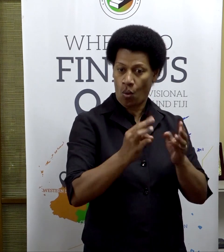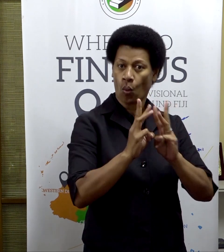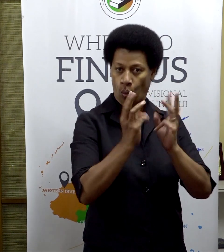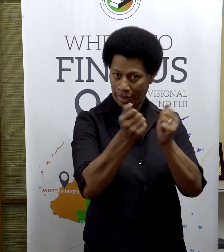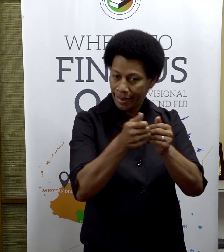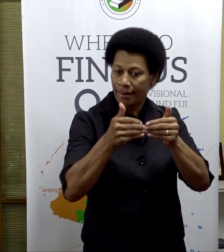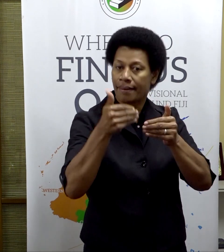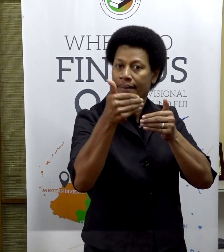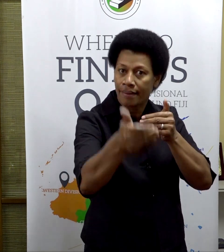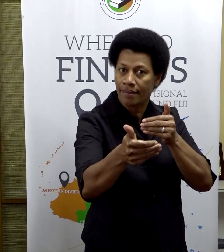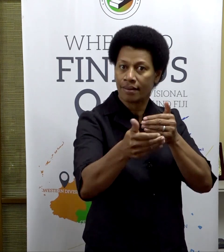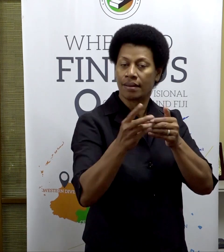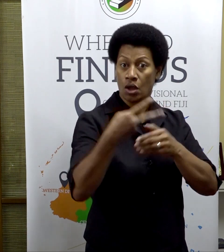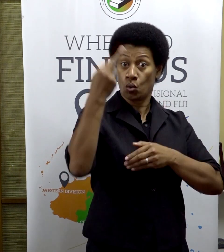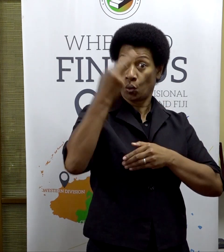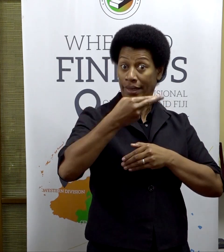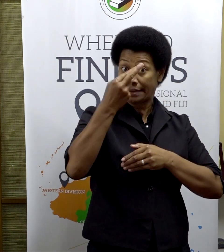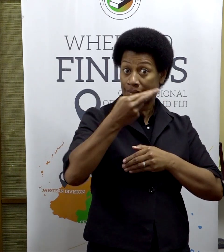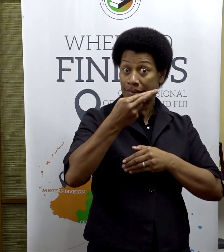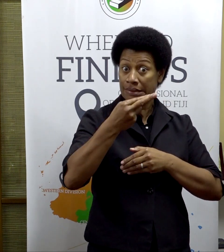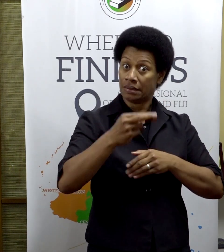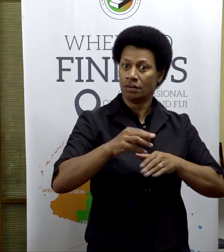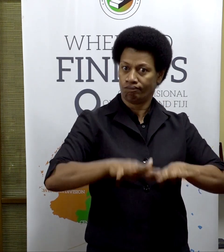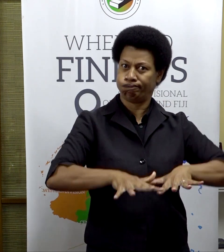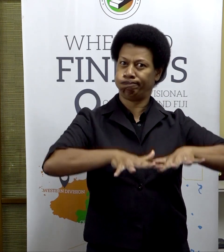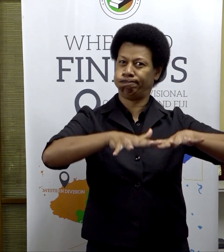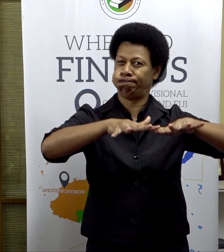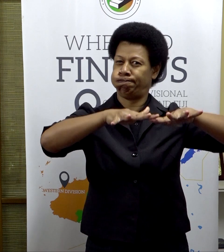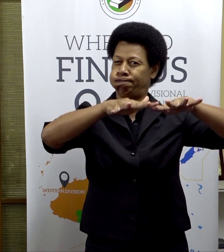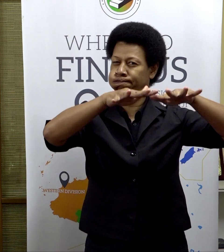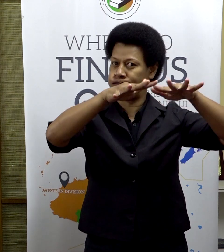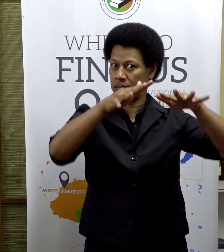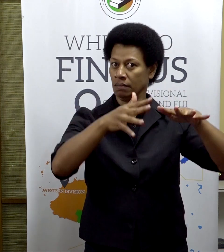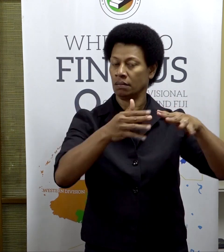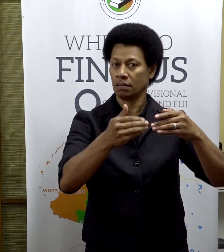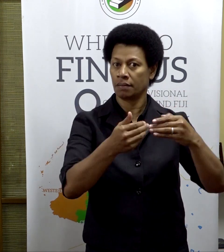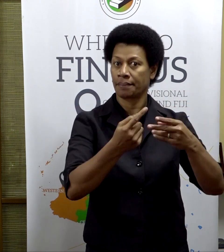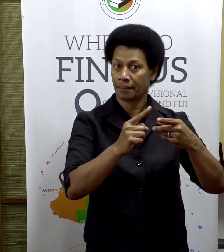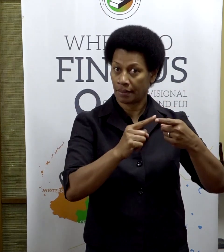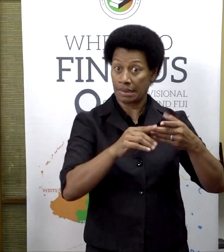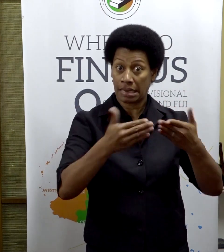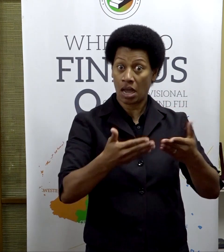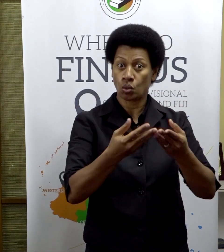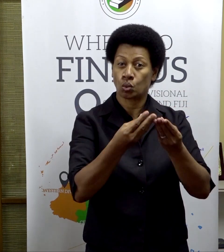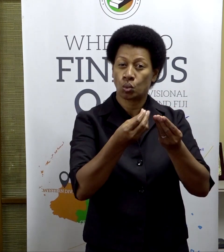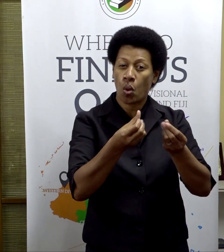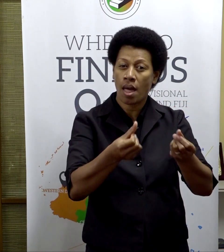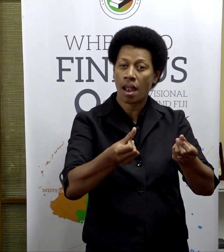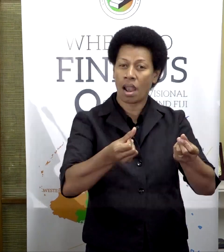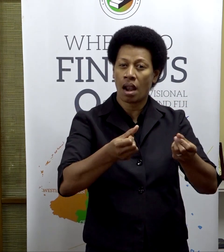weekend. Therefore, the risk of flash flooding is high. As it is, our soil is